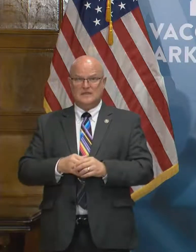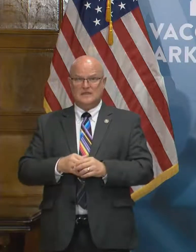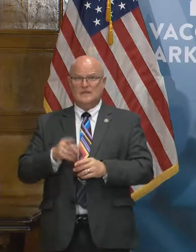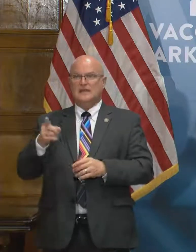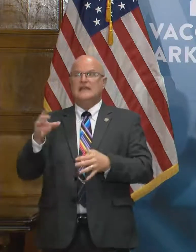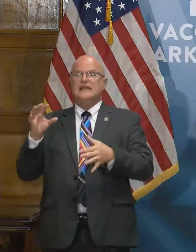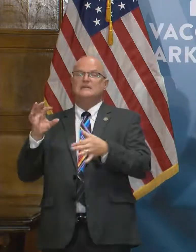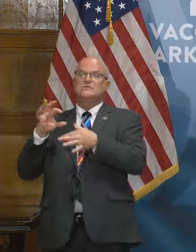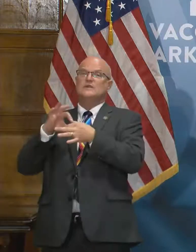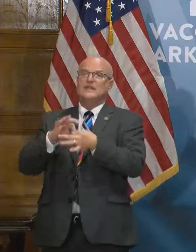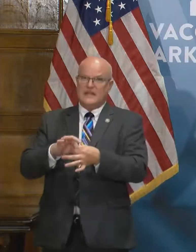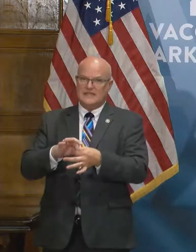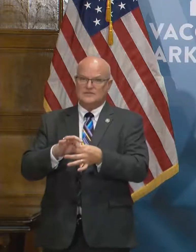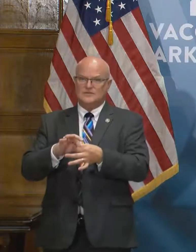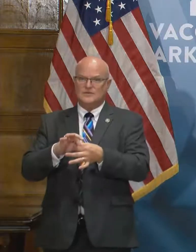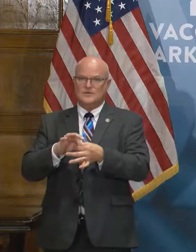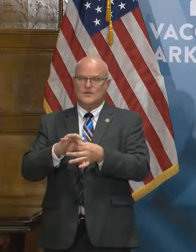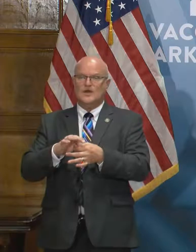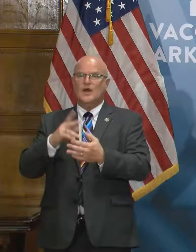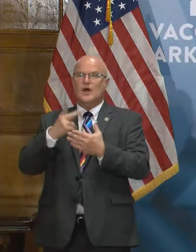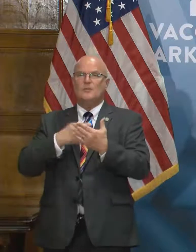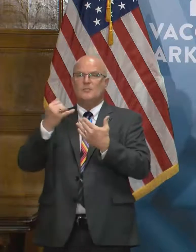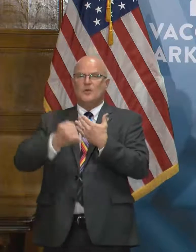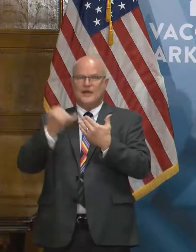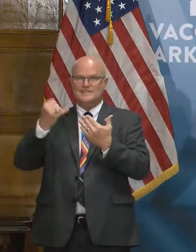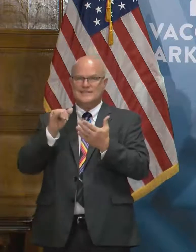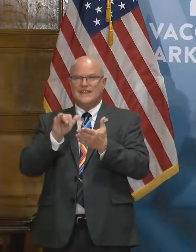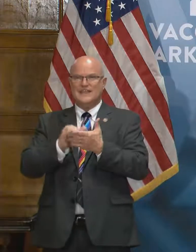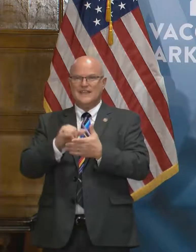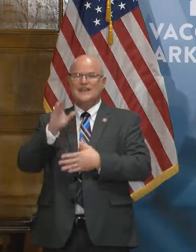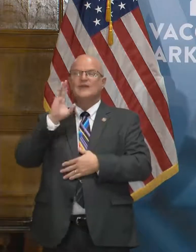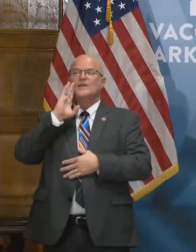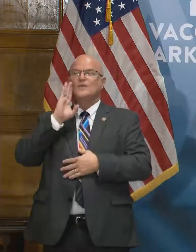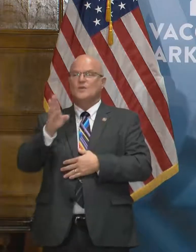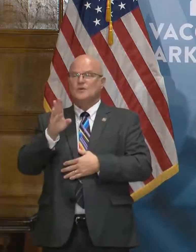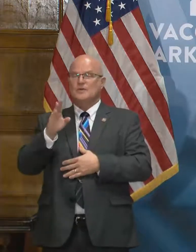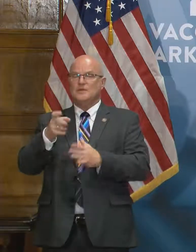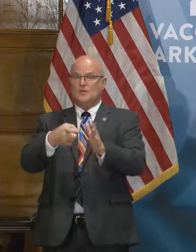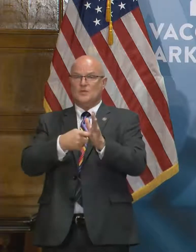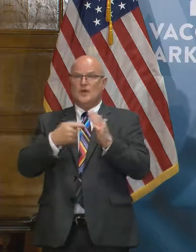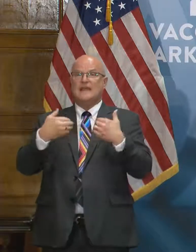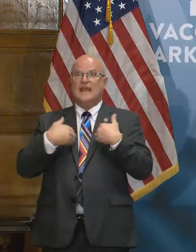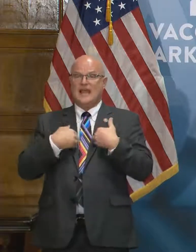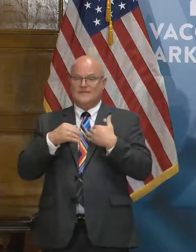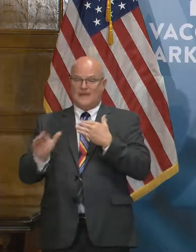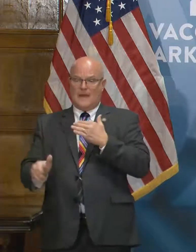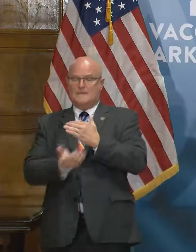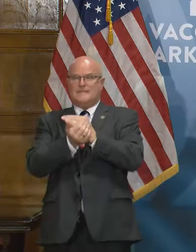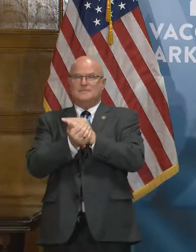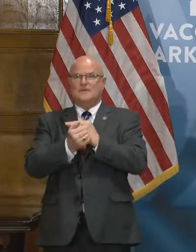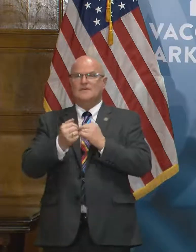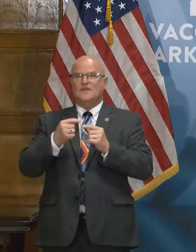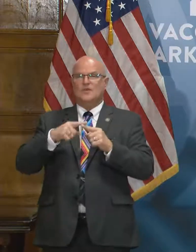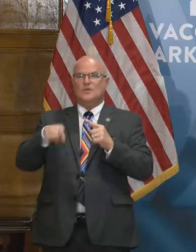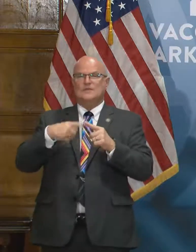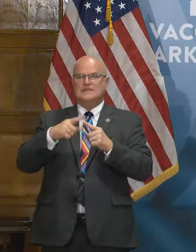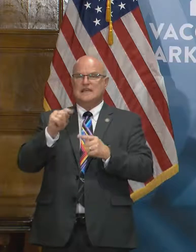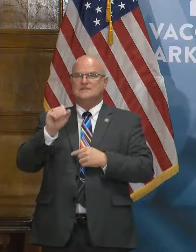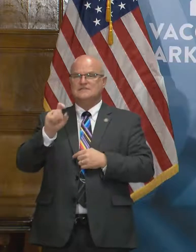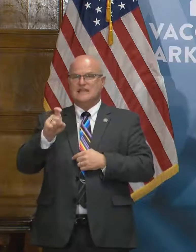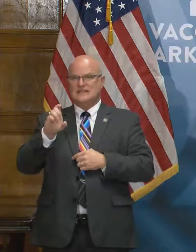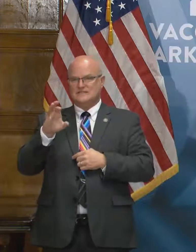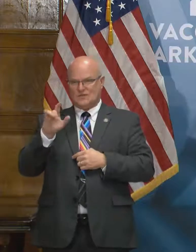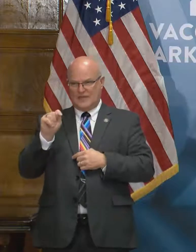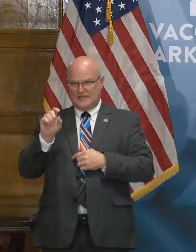It's related to a project that will be required to have an amendment to the recycled tax